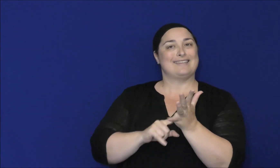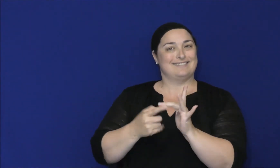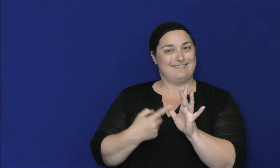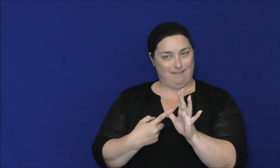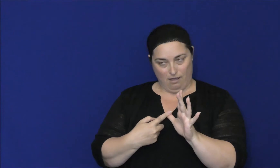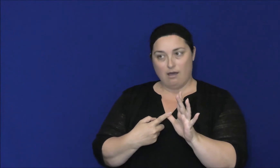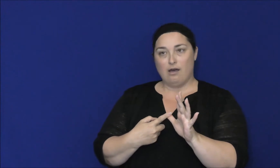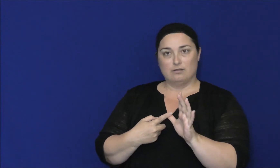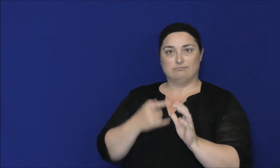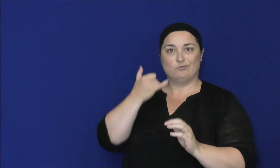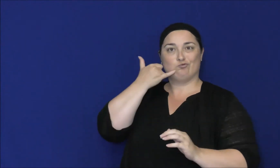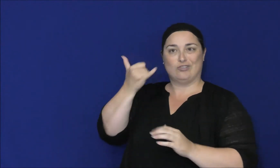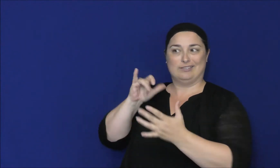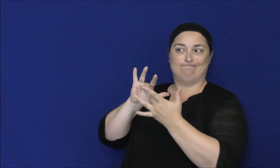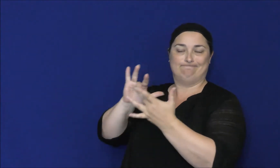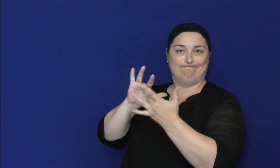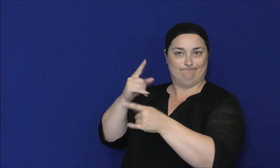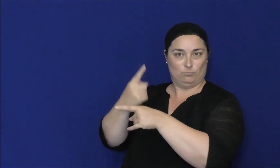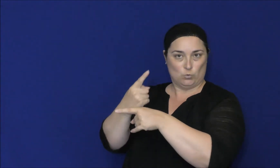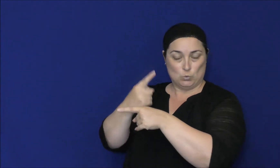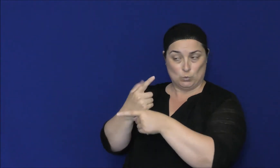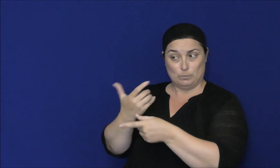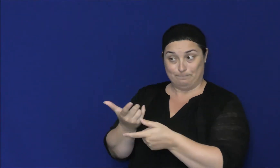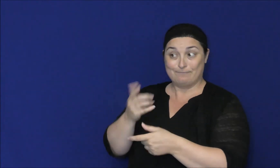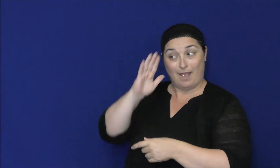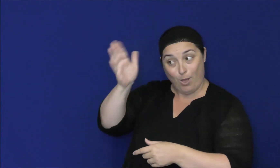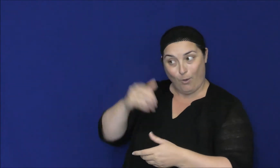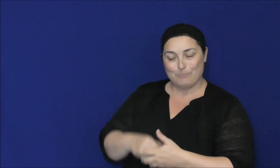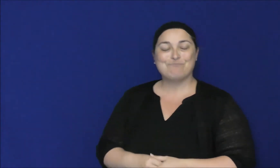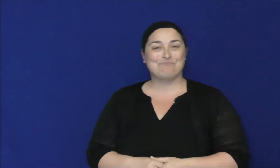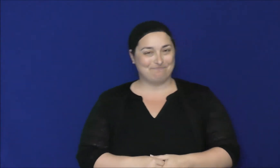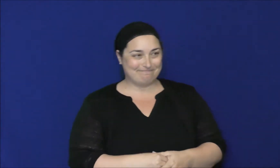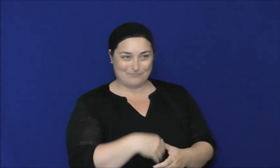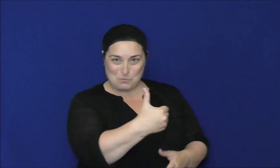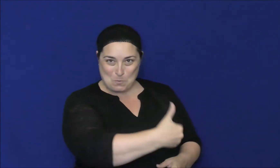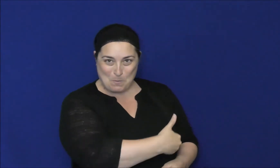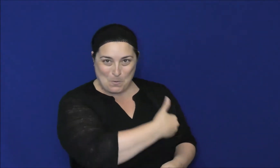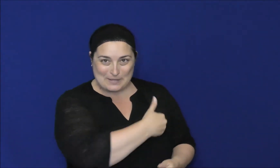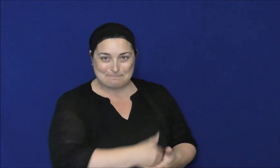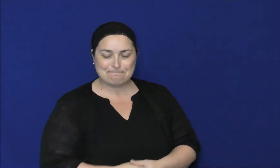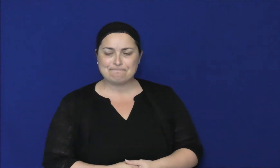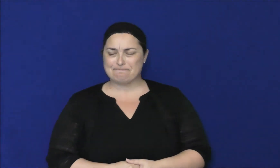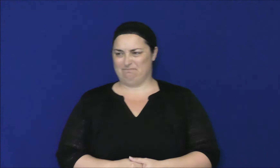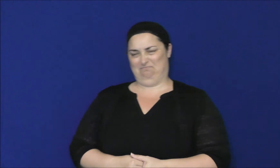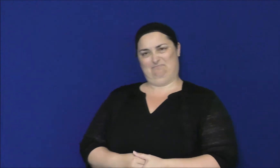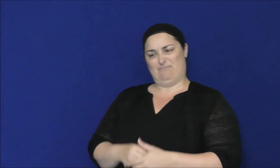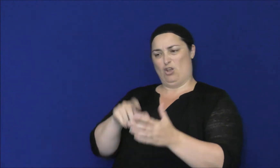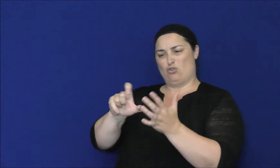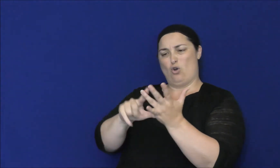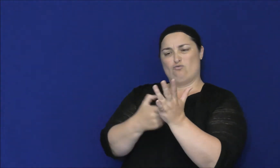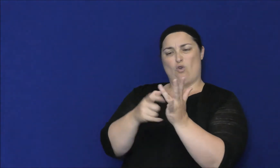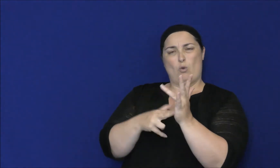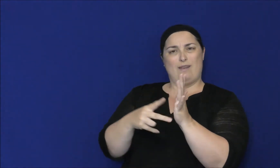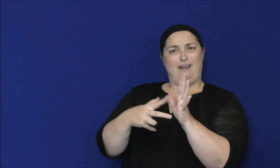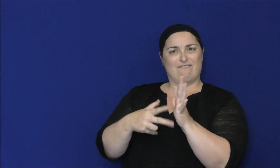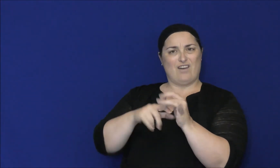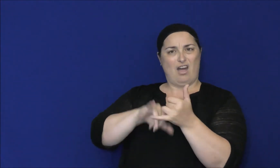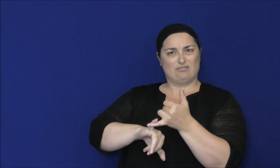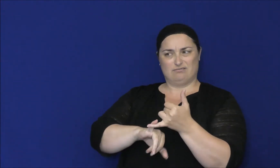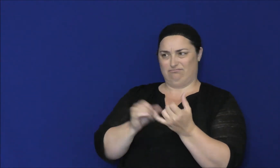join us this morning. Julie, hello to you. Hello, good morning. No Auslan sign for coronavirus. Is that unusual?